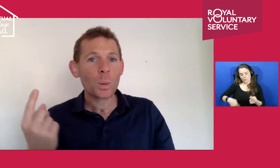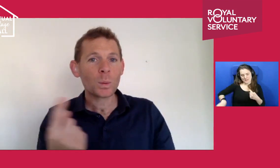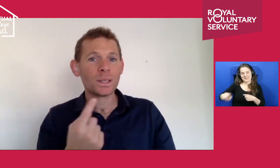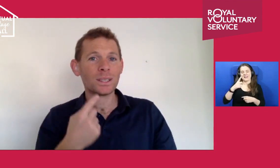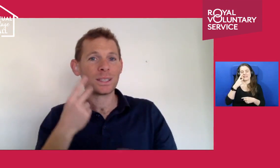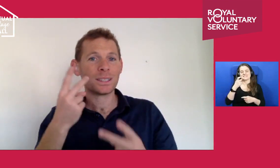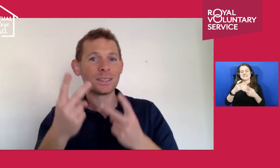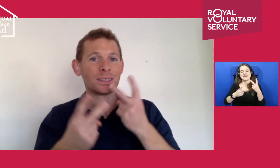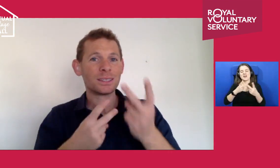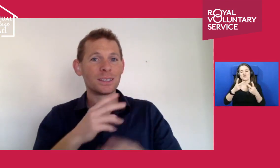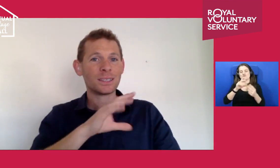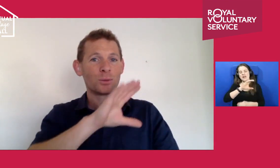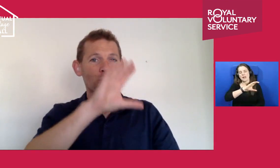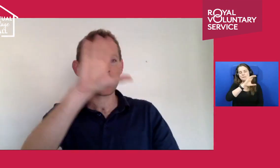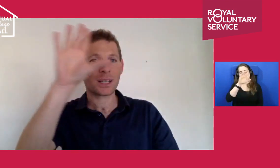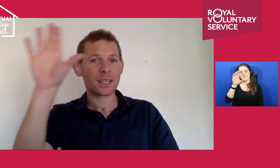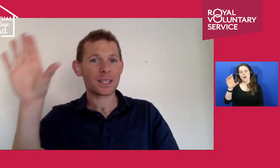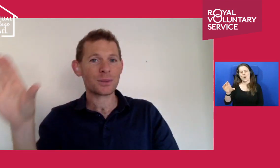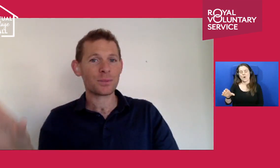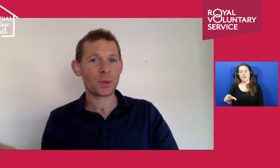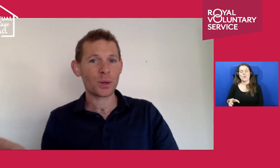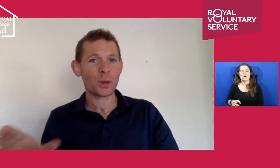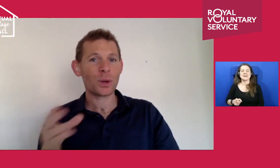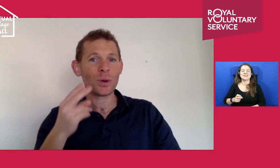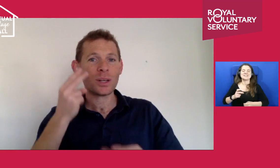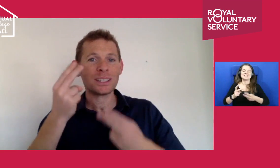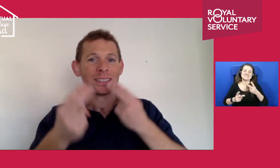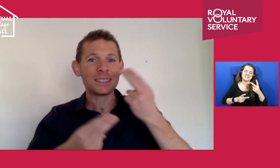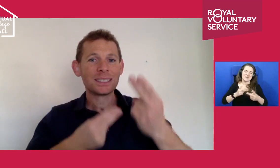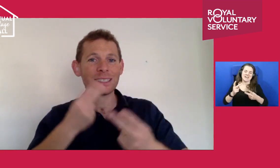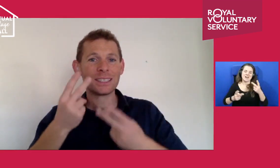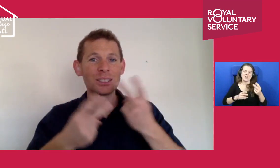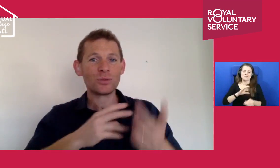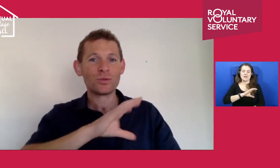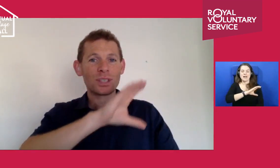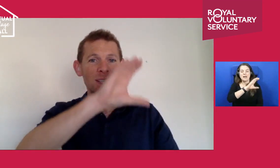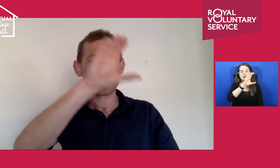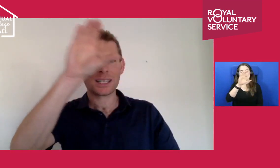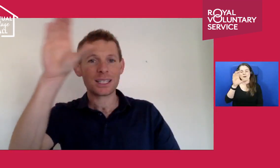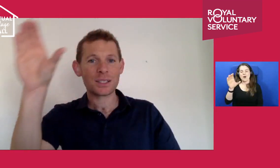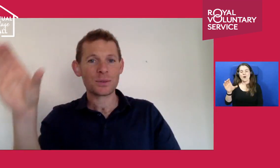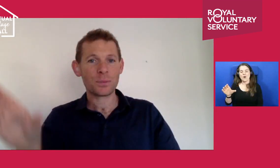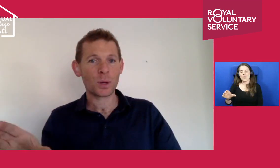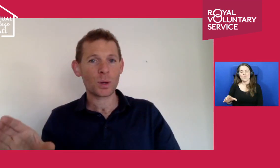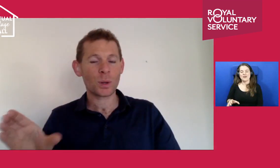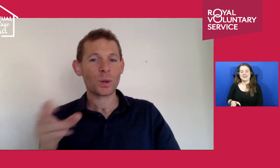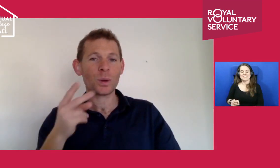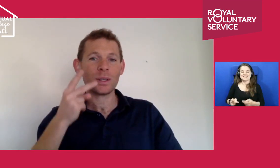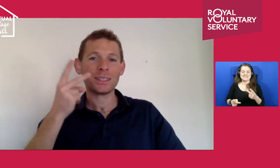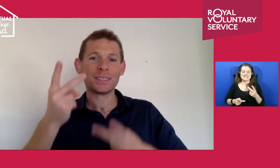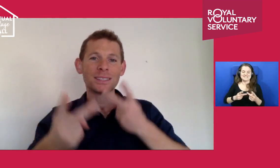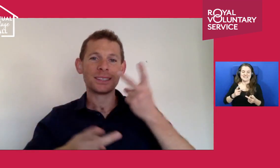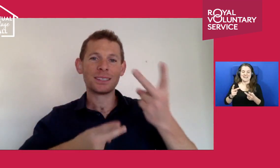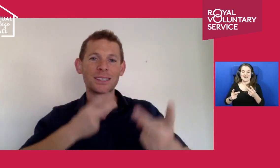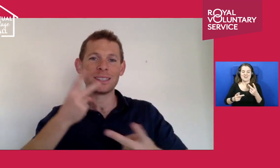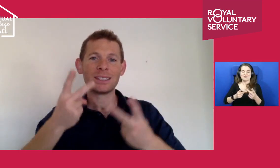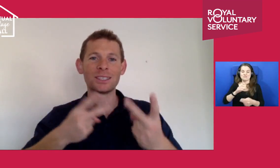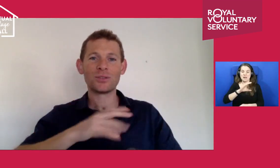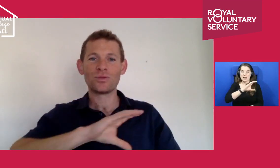We can sing a rainbow, sing a rainbow, sing